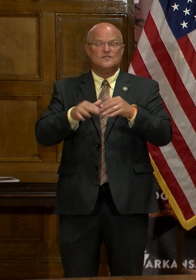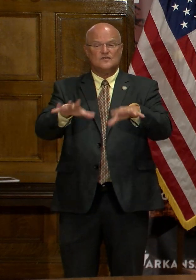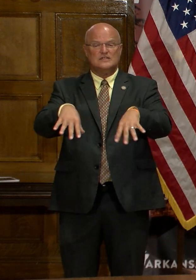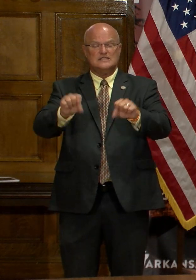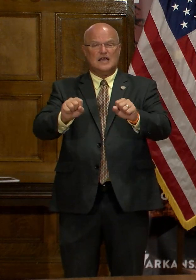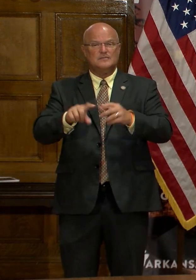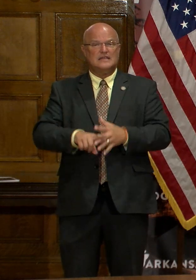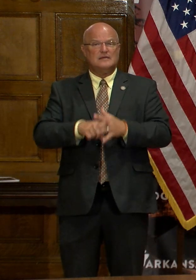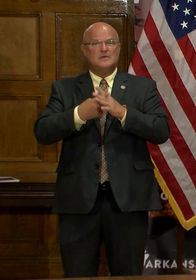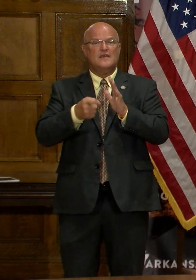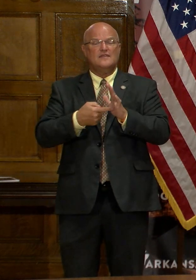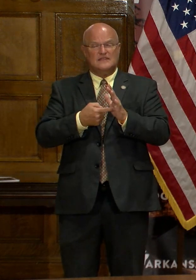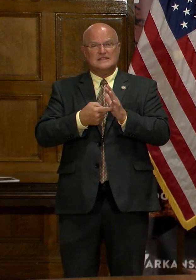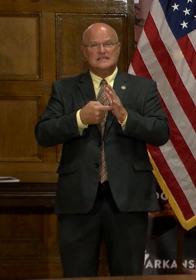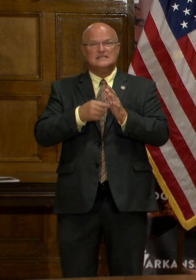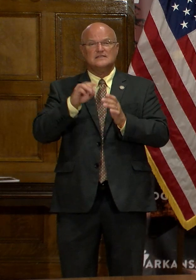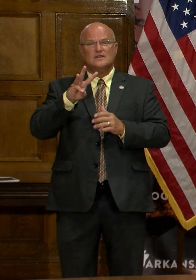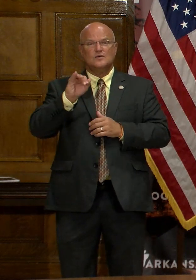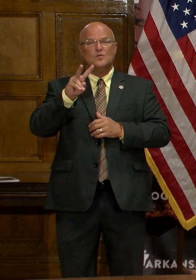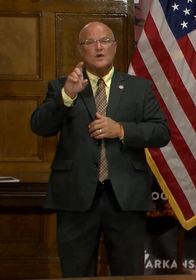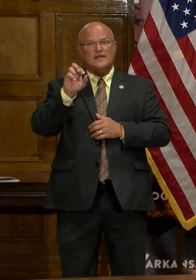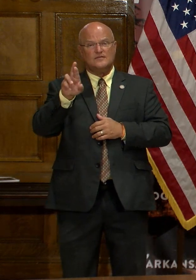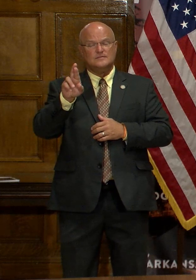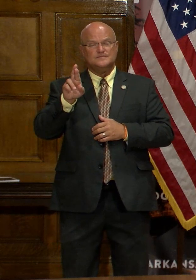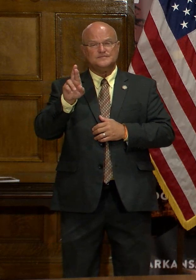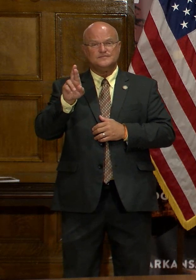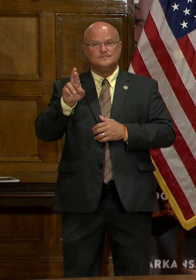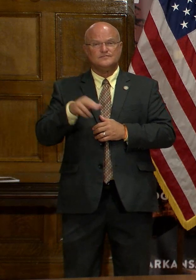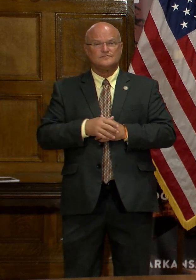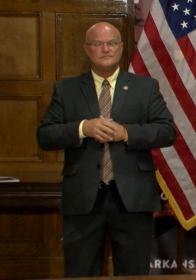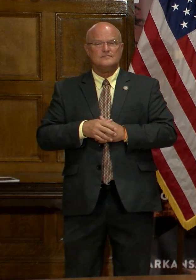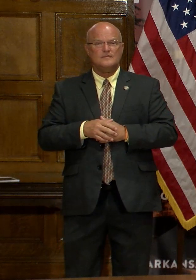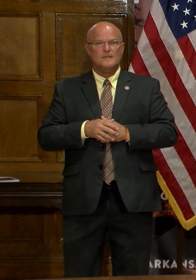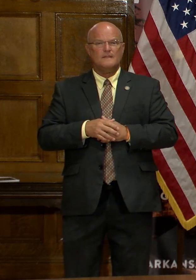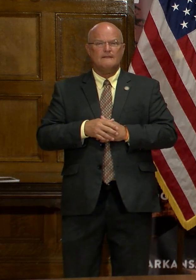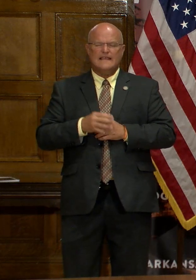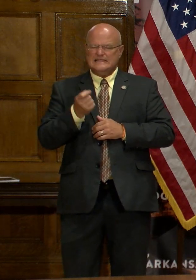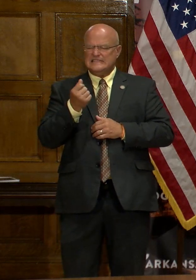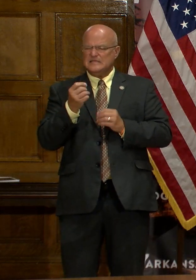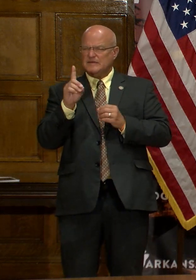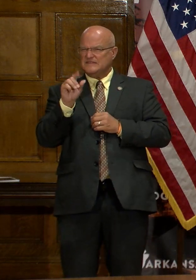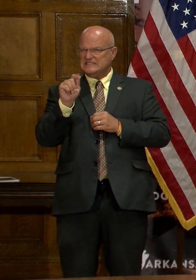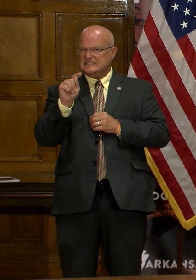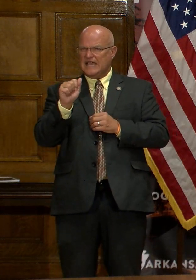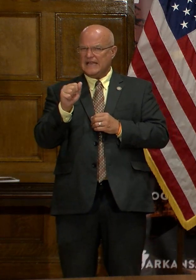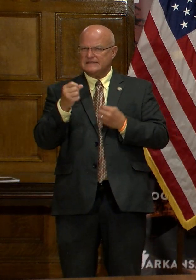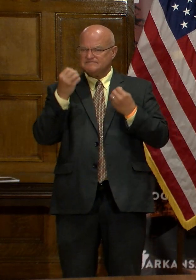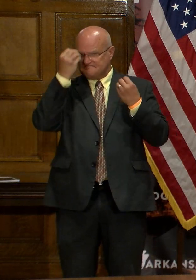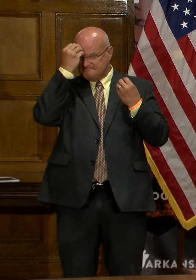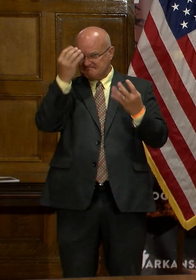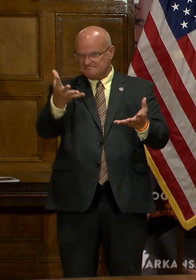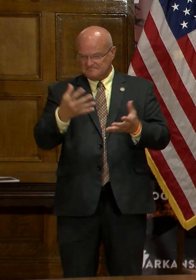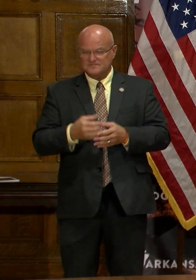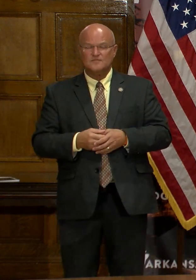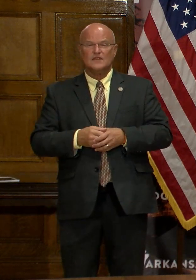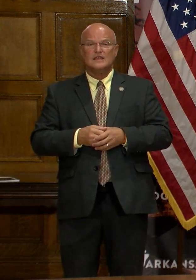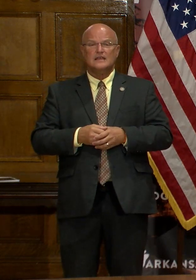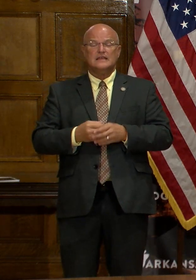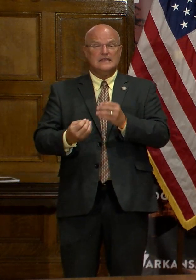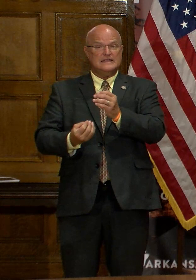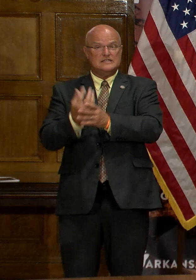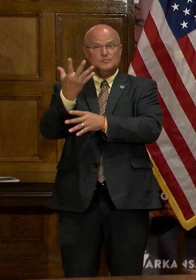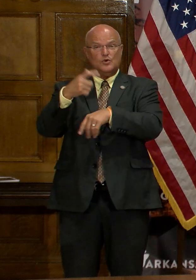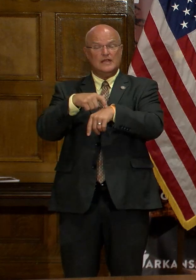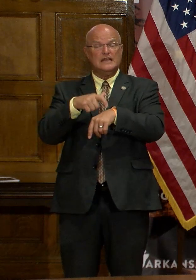adopting and implementing these waivers. Just a little bit of data that helps provide some context. In the